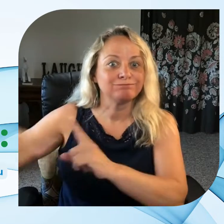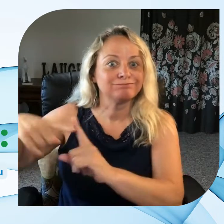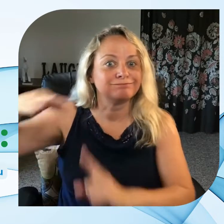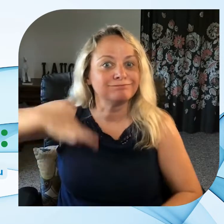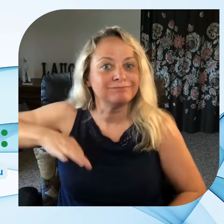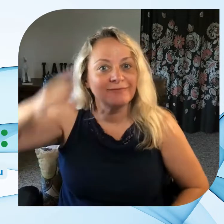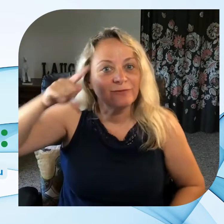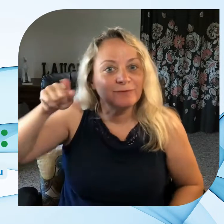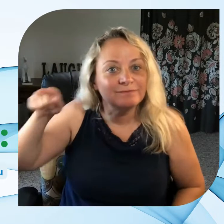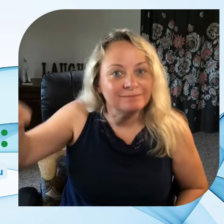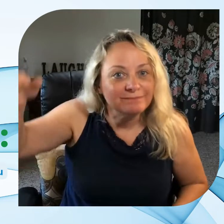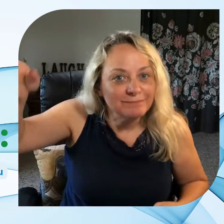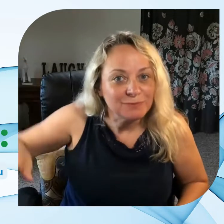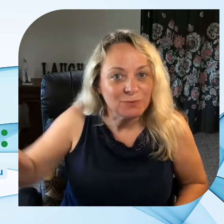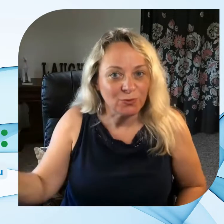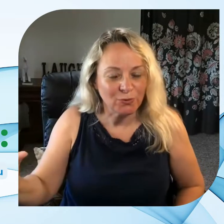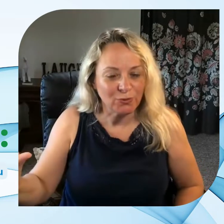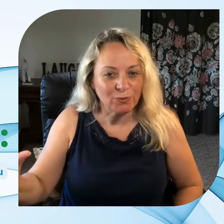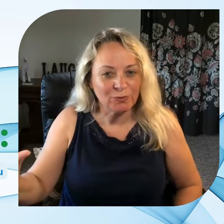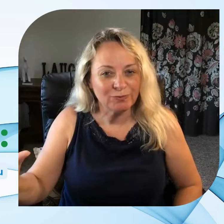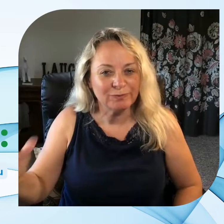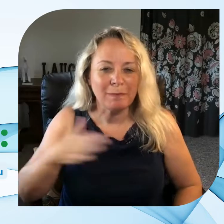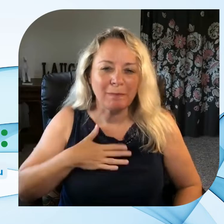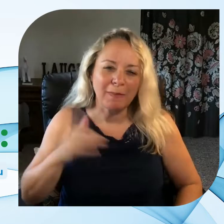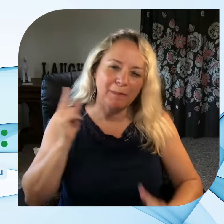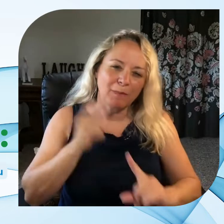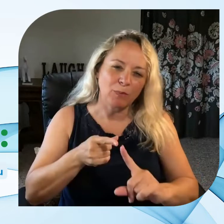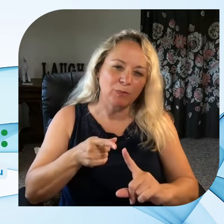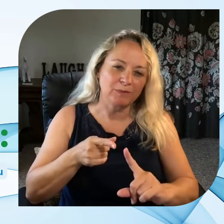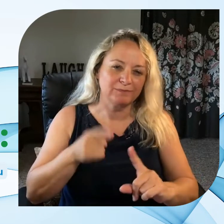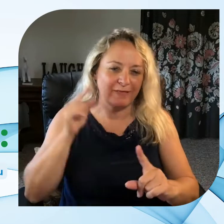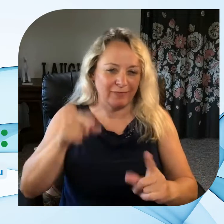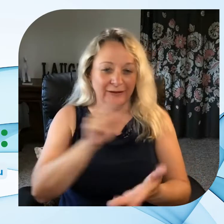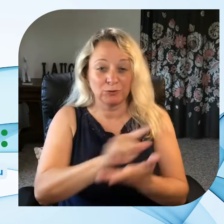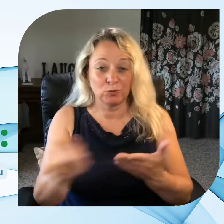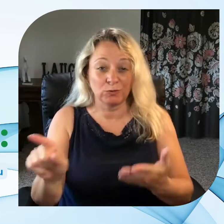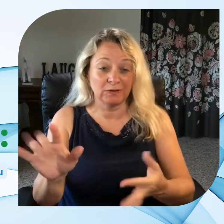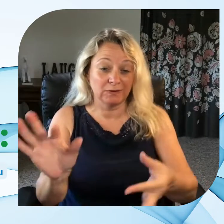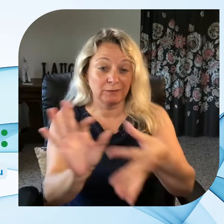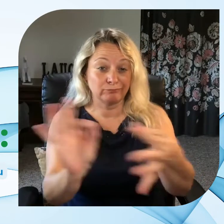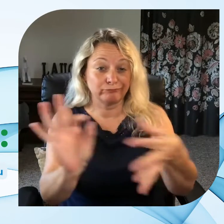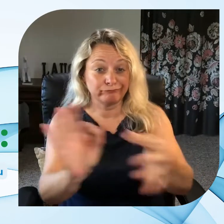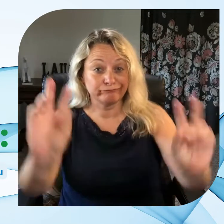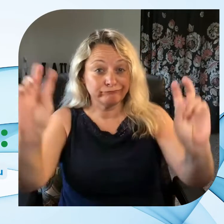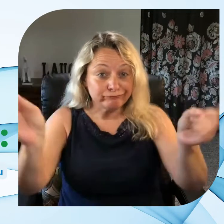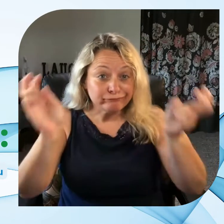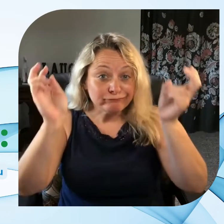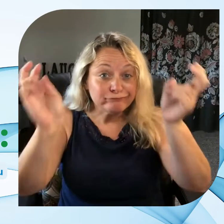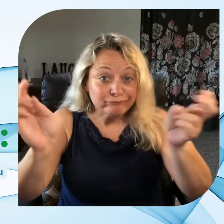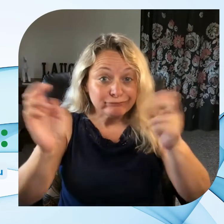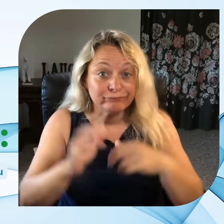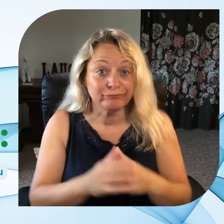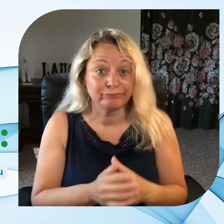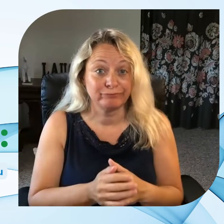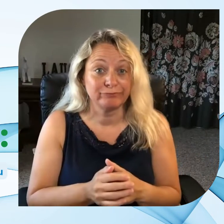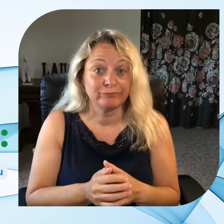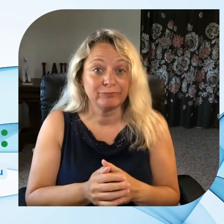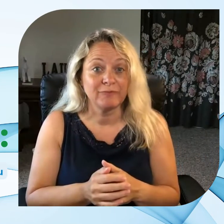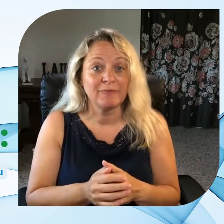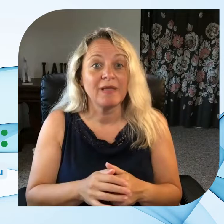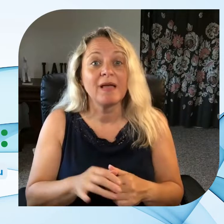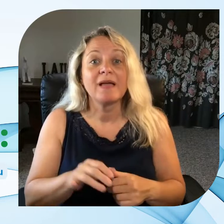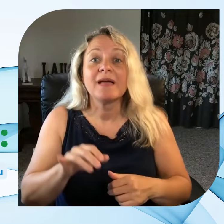to cancel for the good of me, by default, provided